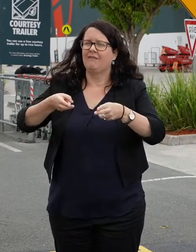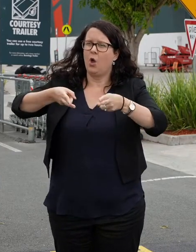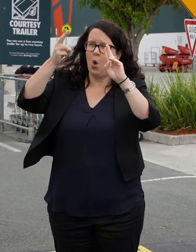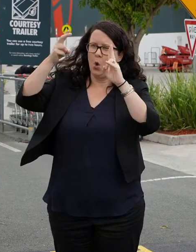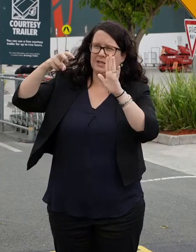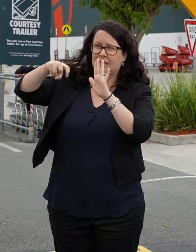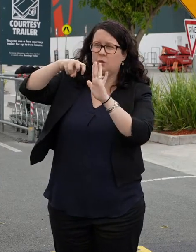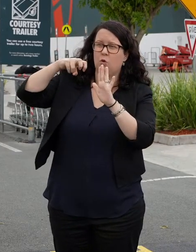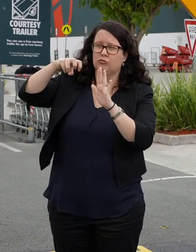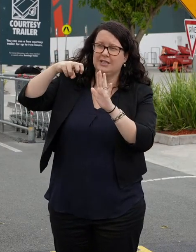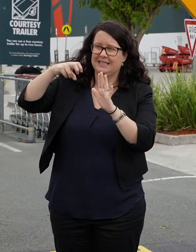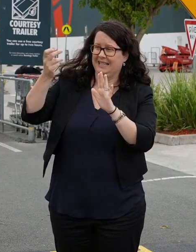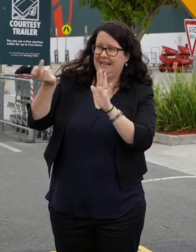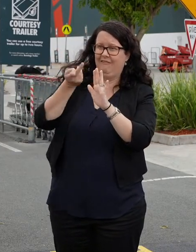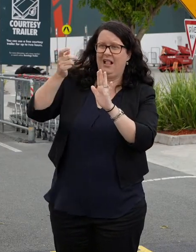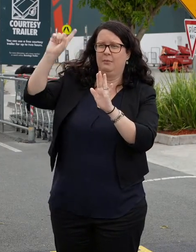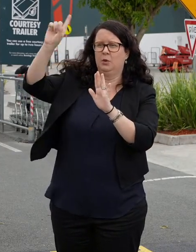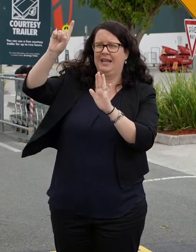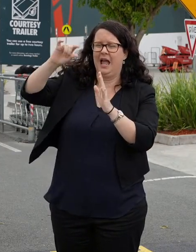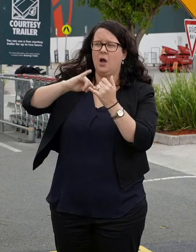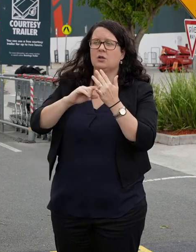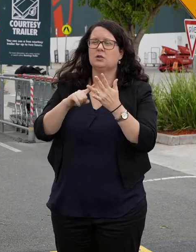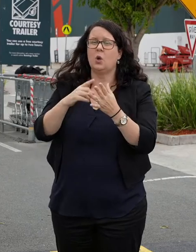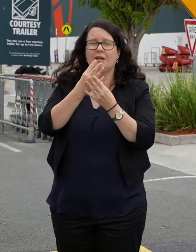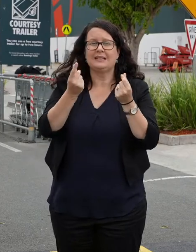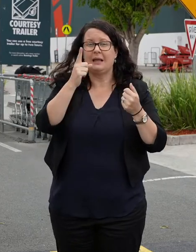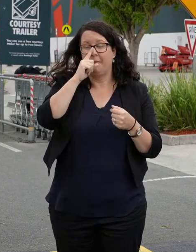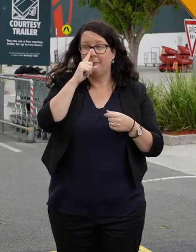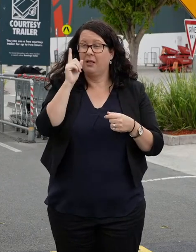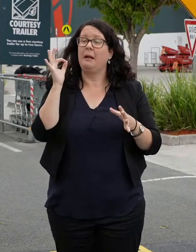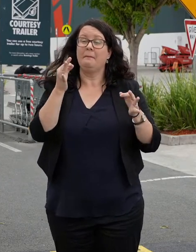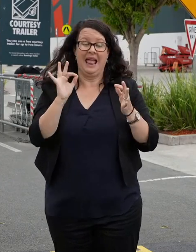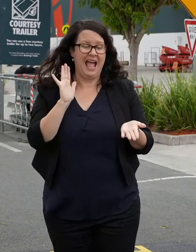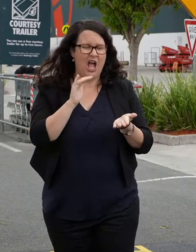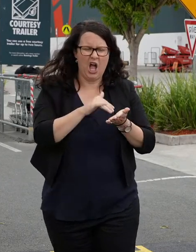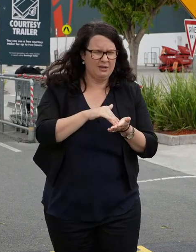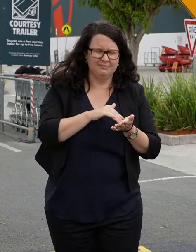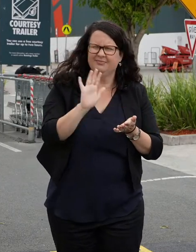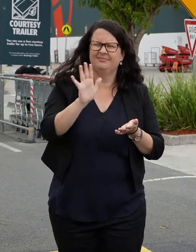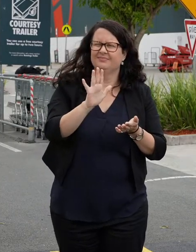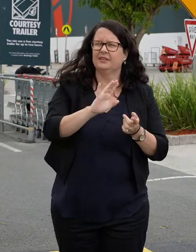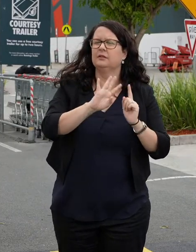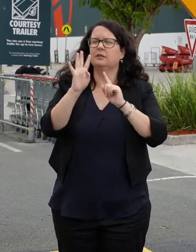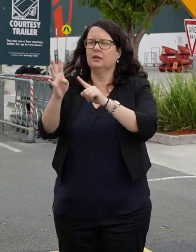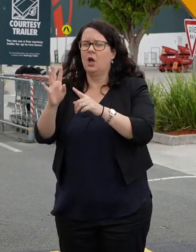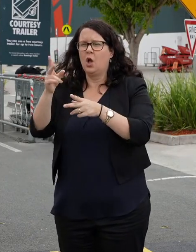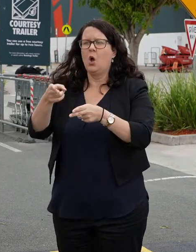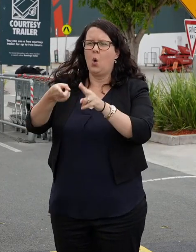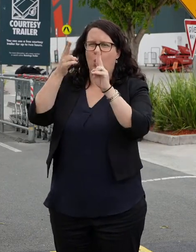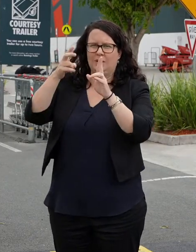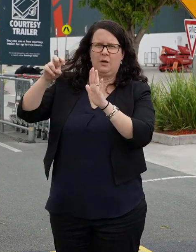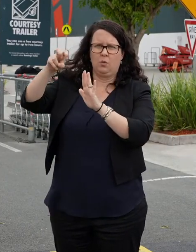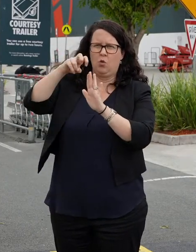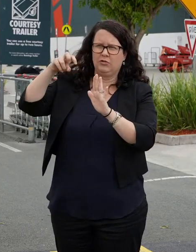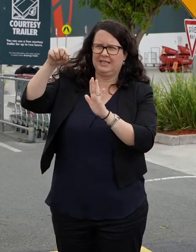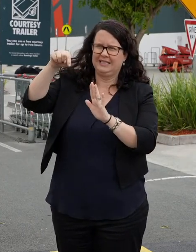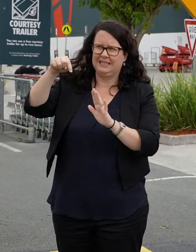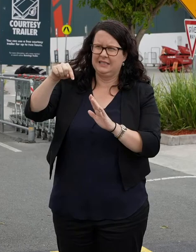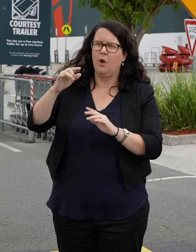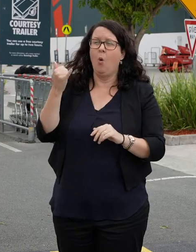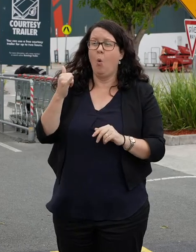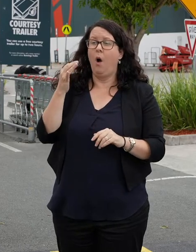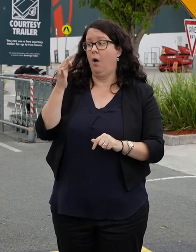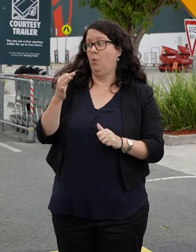quarantine beds available right now. So what we have seen is people have decided not to keep coming in and hotel quarantine now. They're